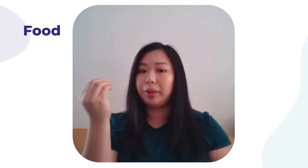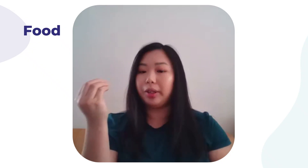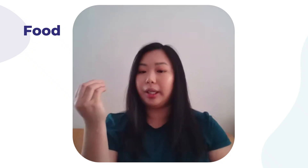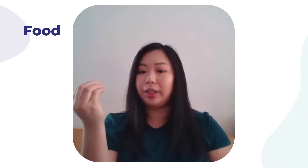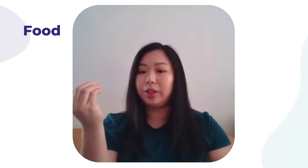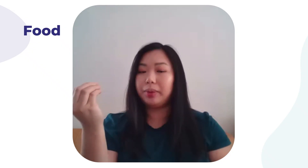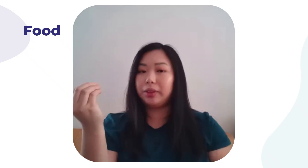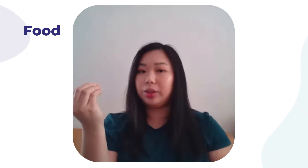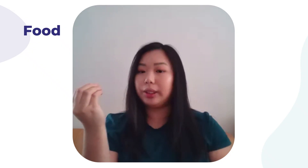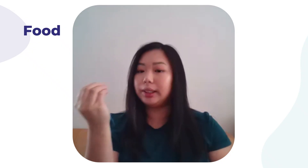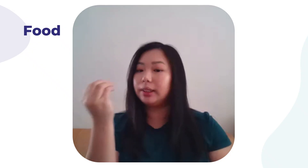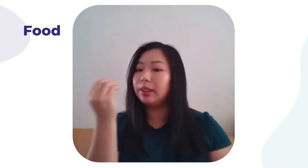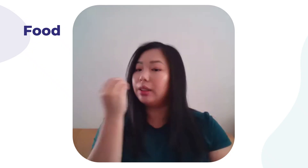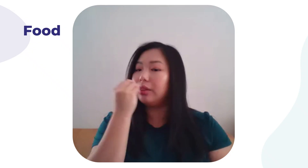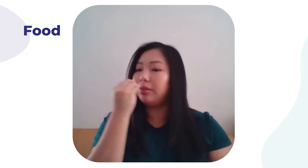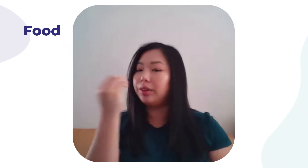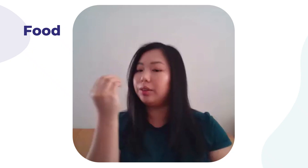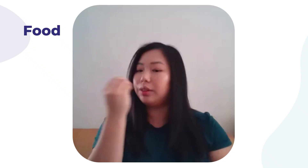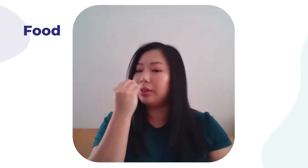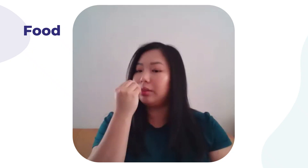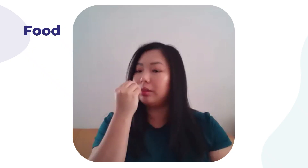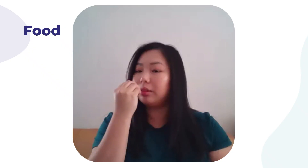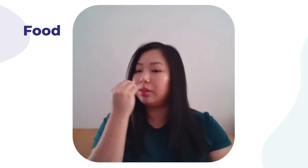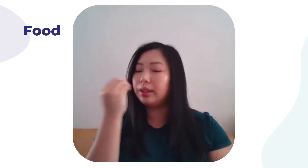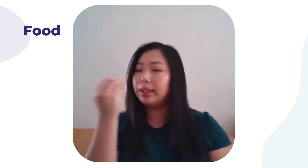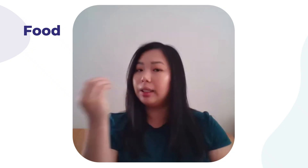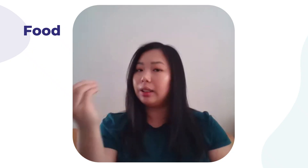you bring your hand to your mouth twice. Food.